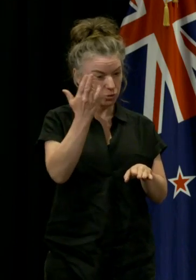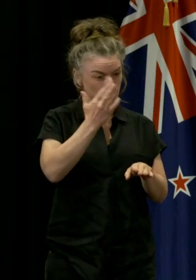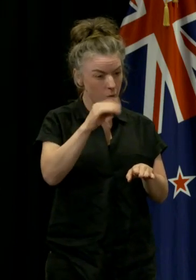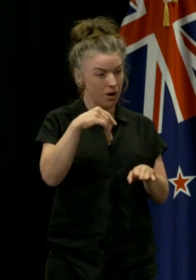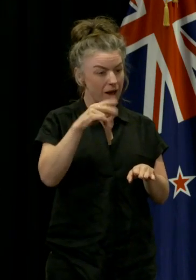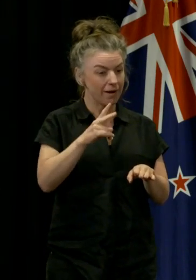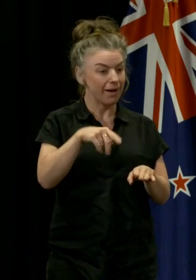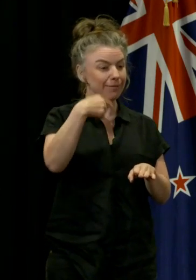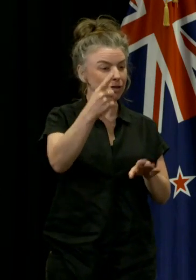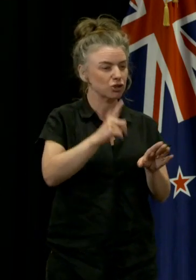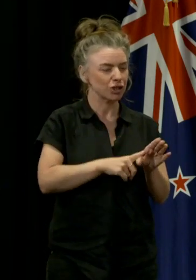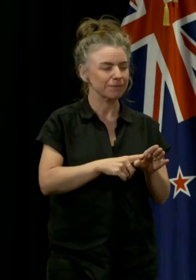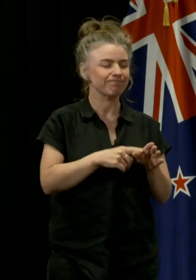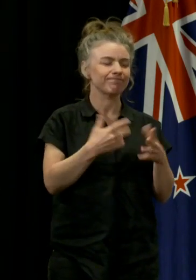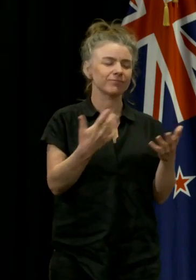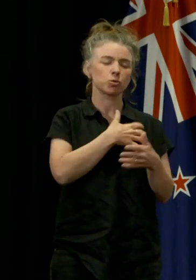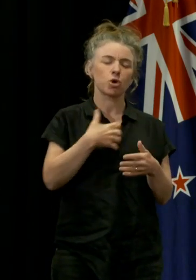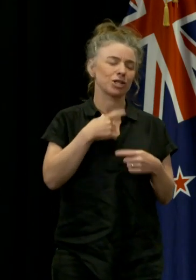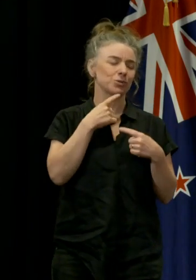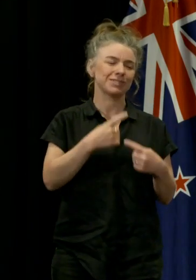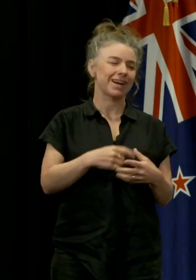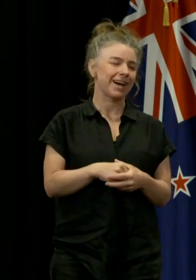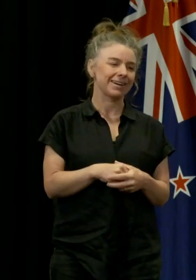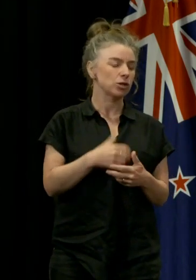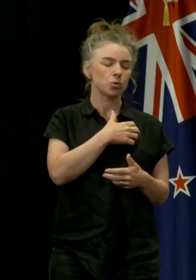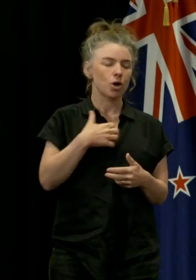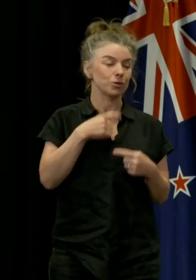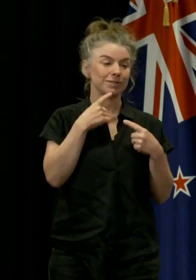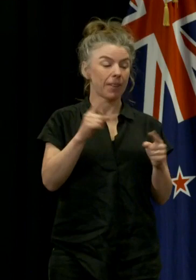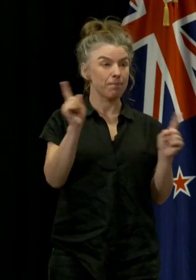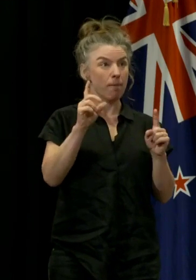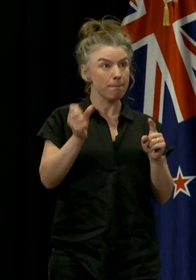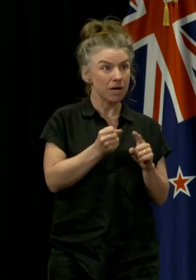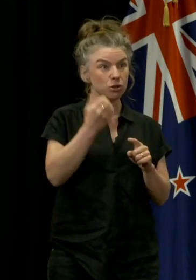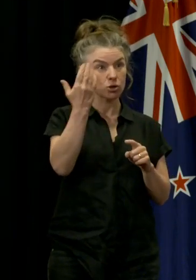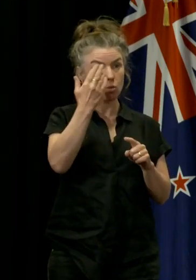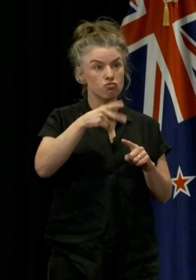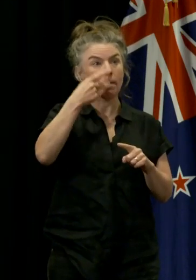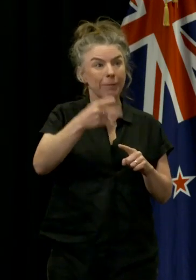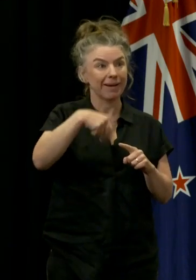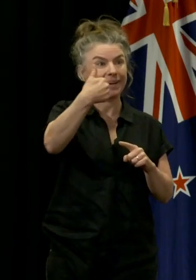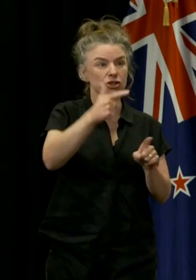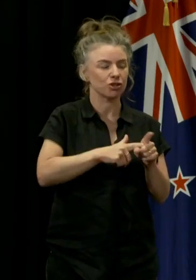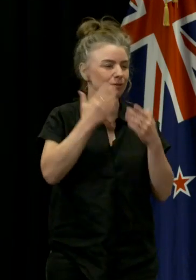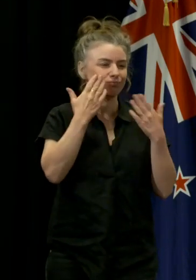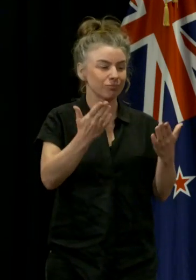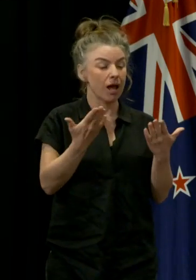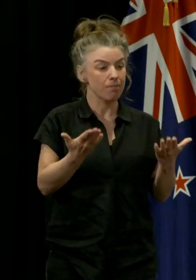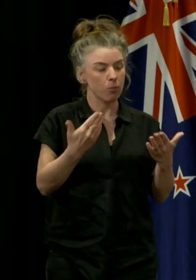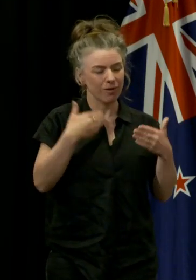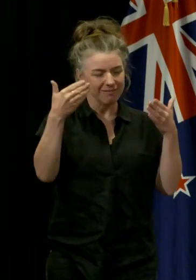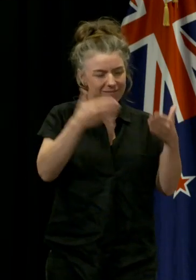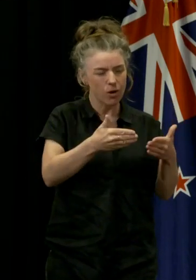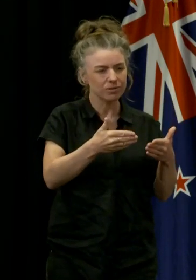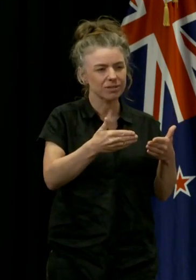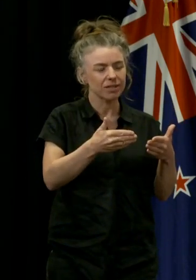that's premature at this point. It's premature at this point. Obviously, at the moment, our key focus is on preparing